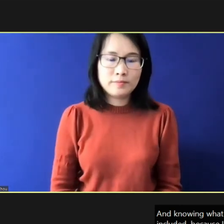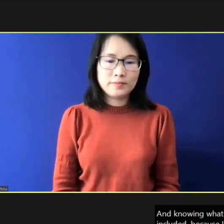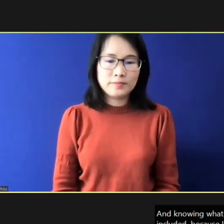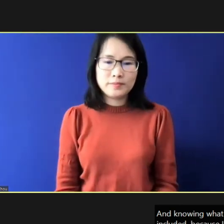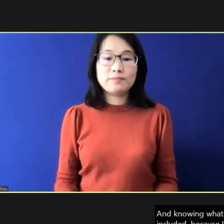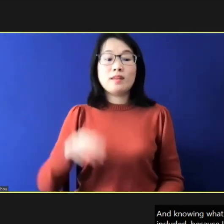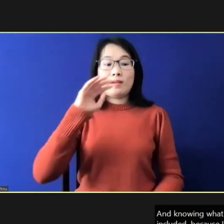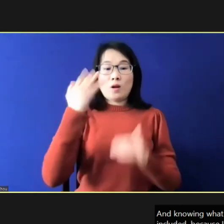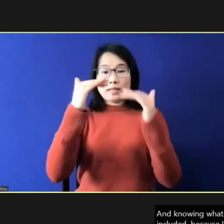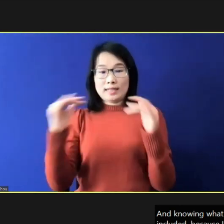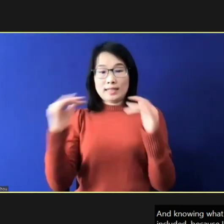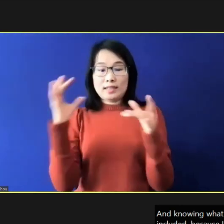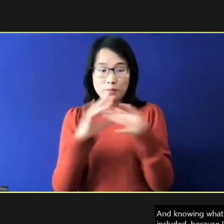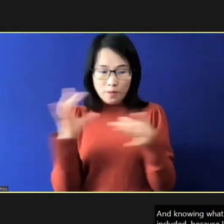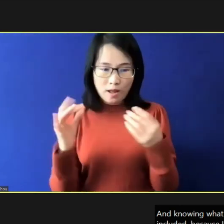communication.